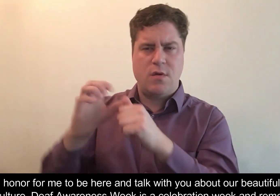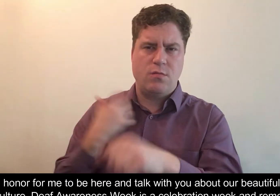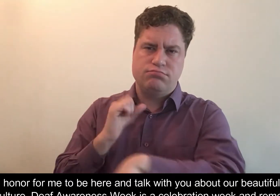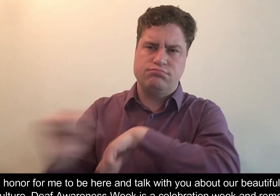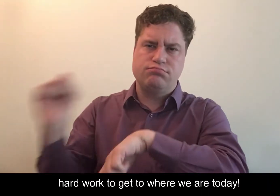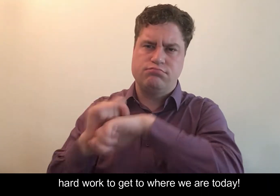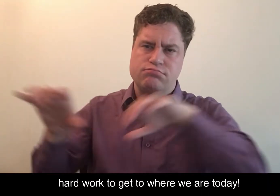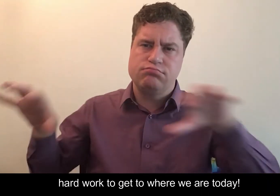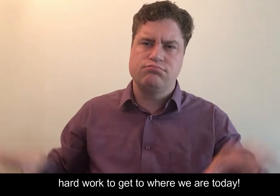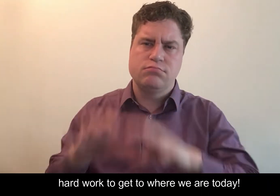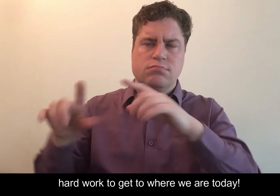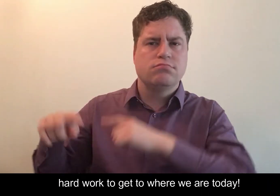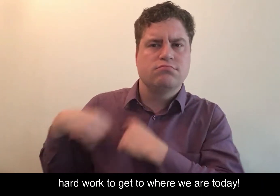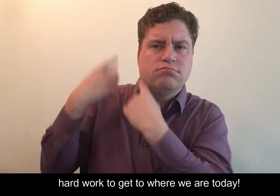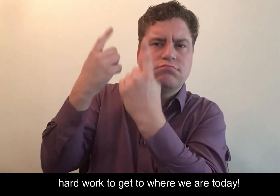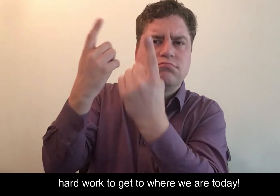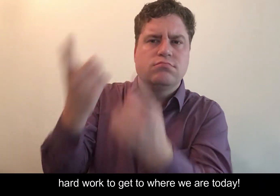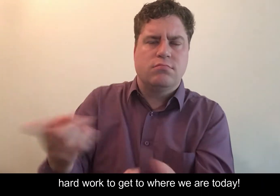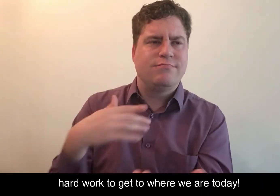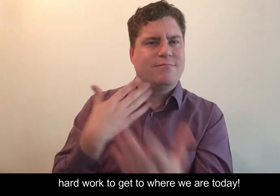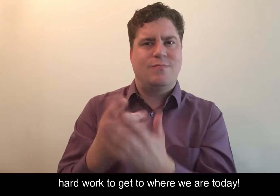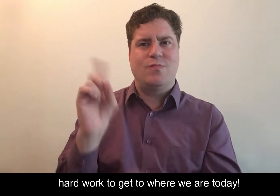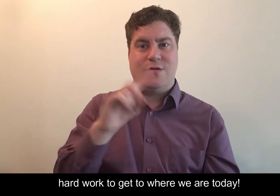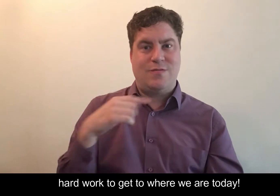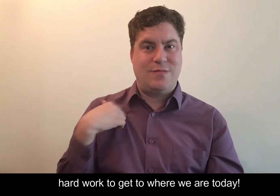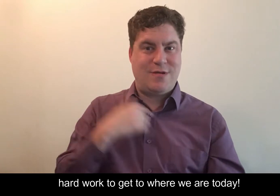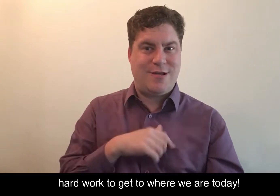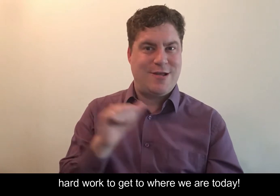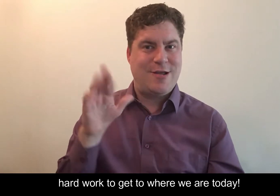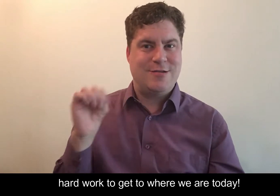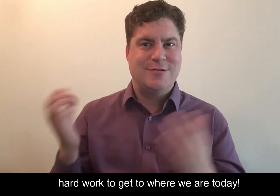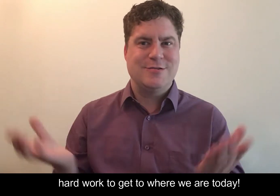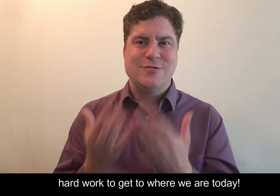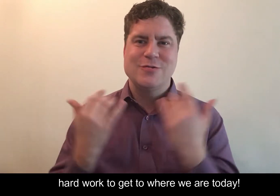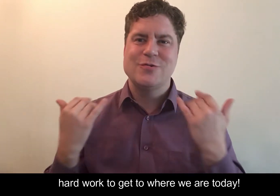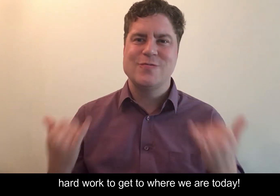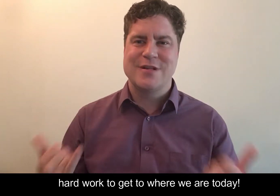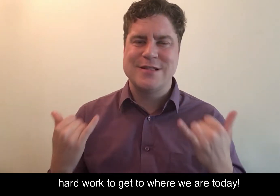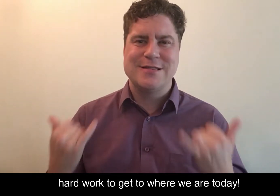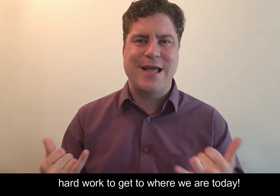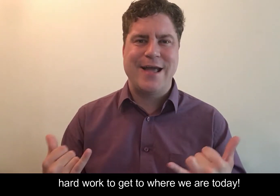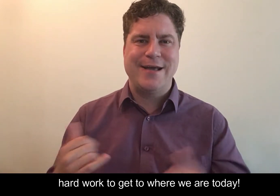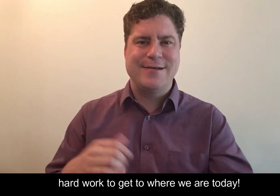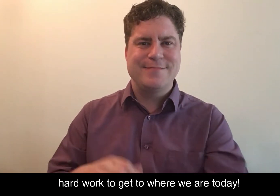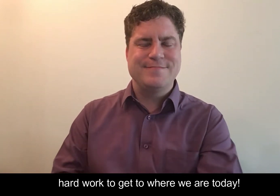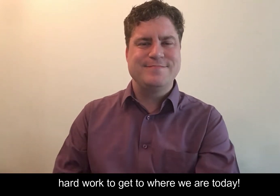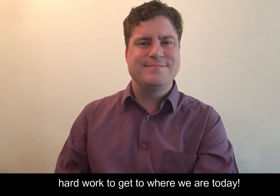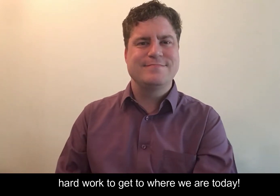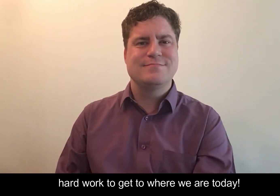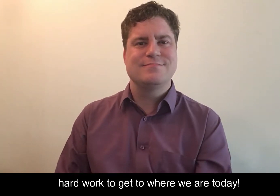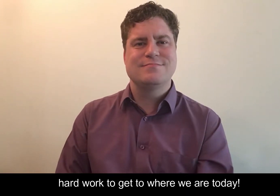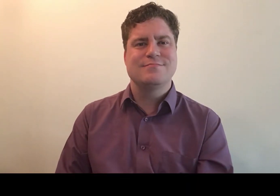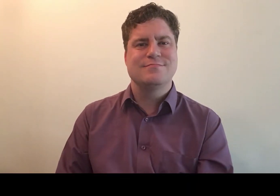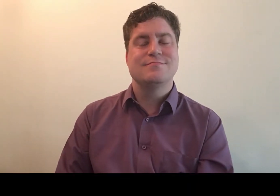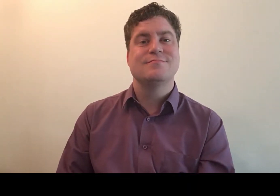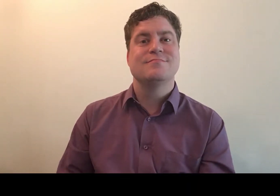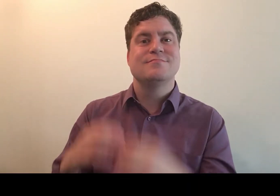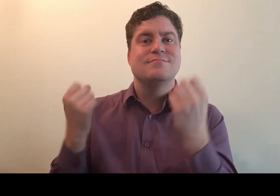is a week to celebrate and remember all of the hard work to help us get where we are today.